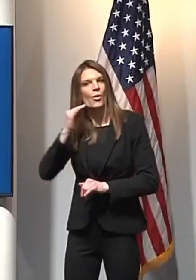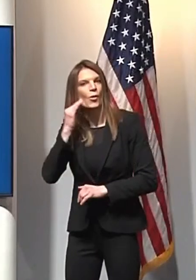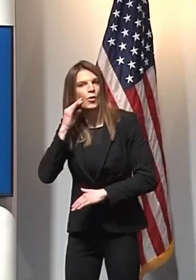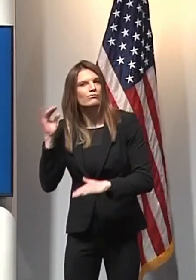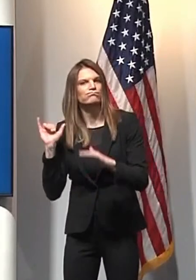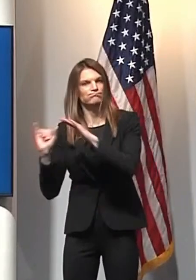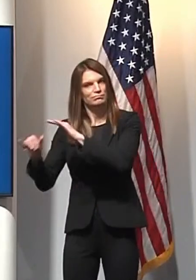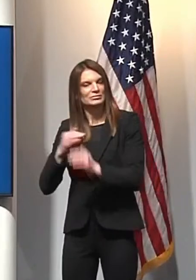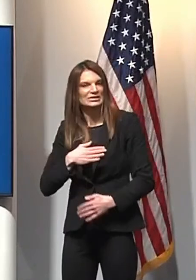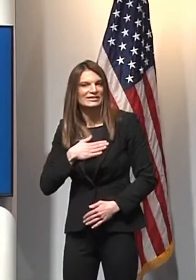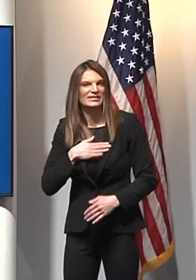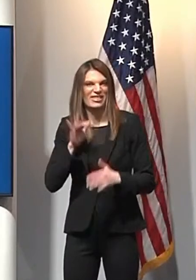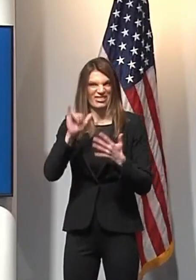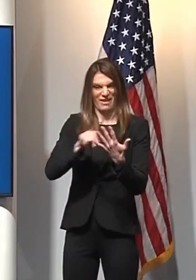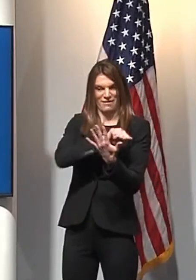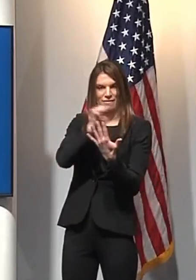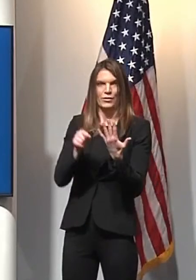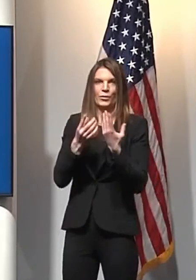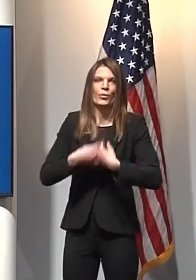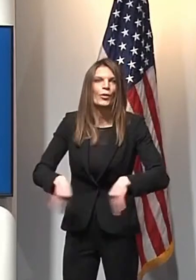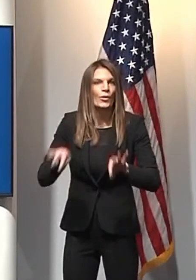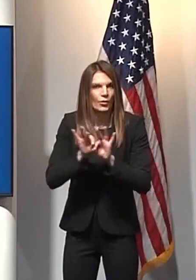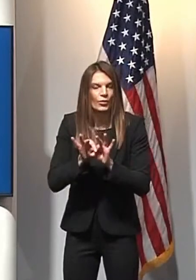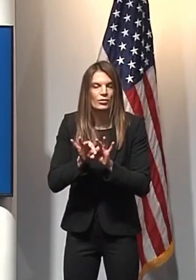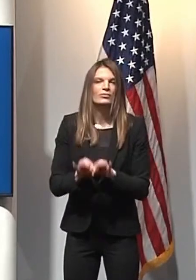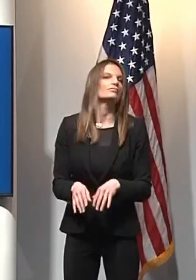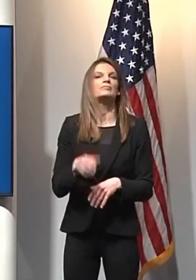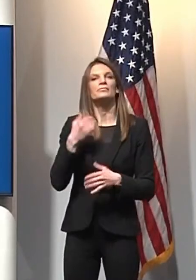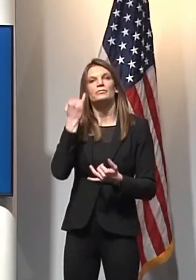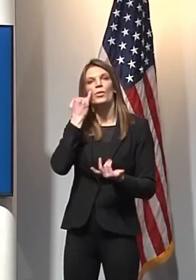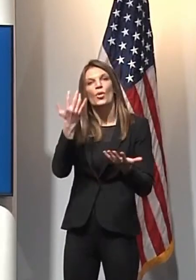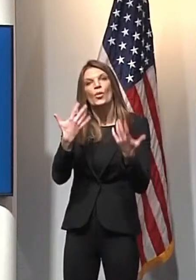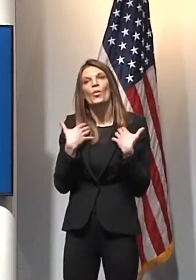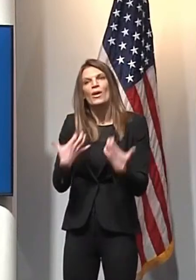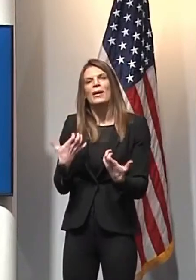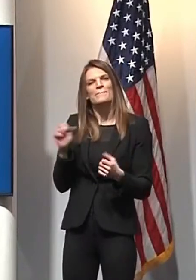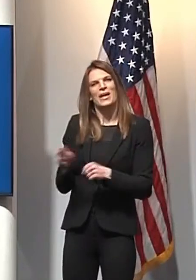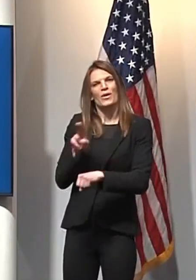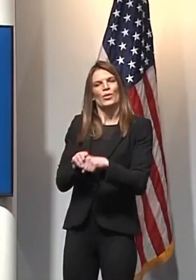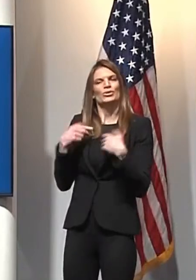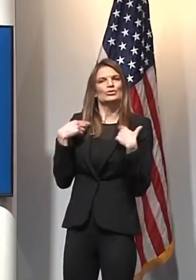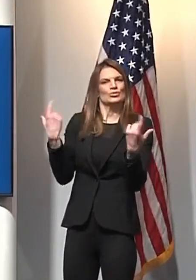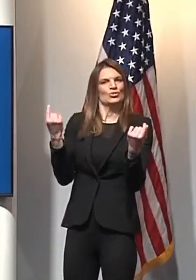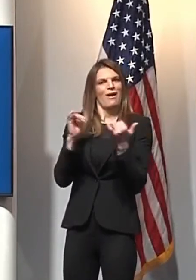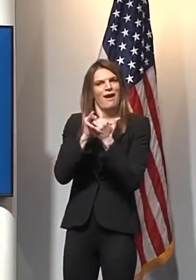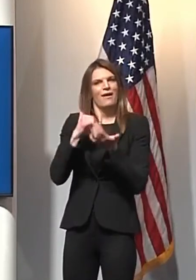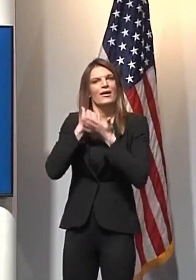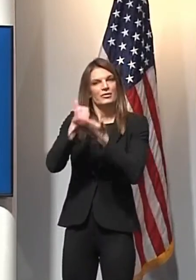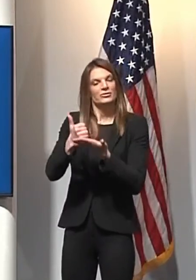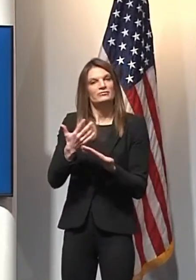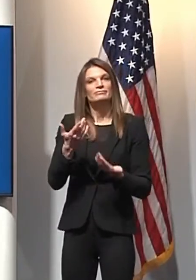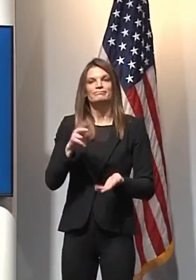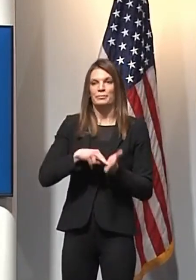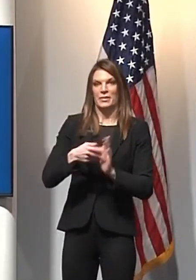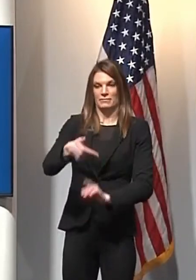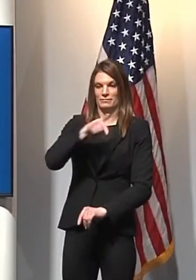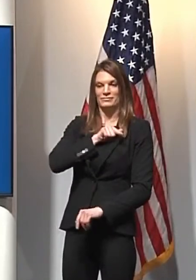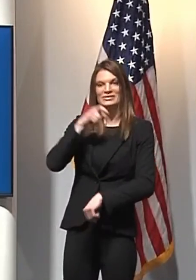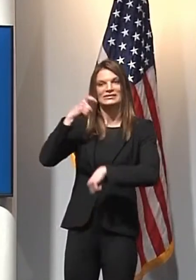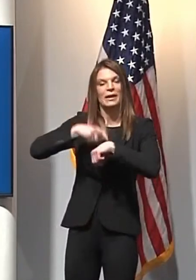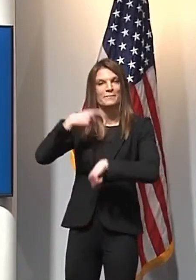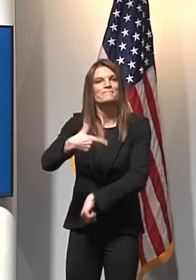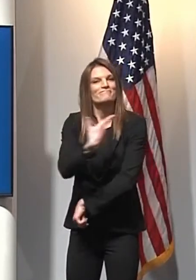can do to help Michigan get back to normal is to get vaccinated. That means as soon as you're eligible, sign up to get your